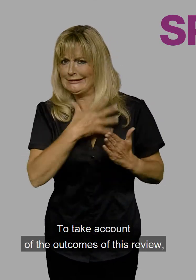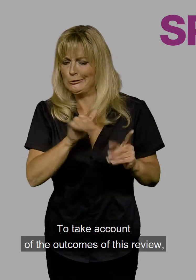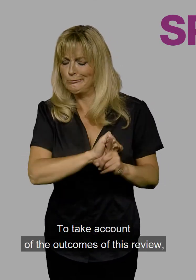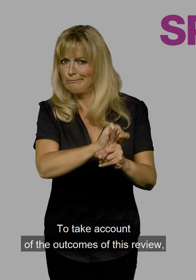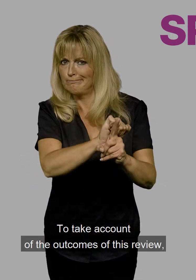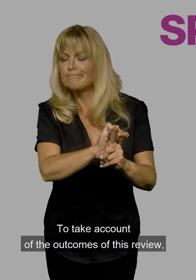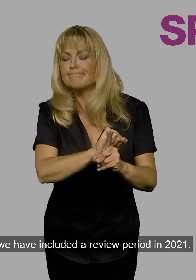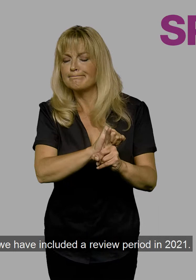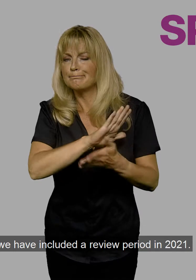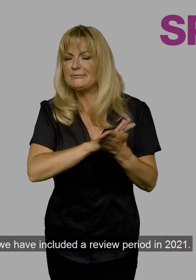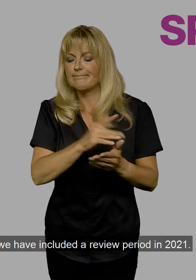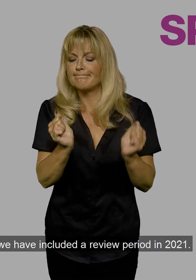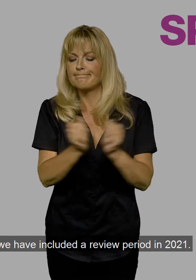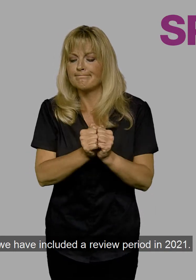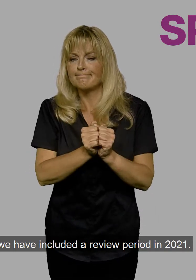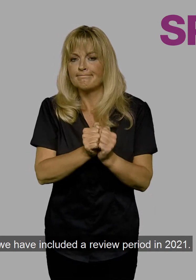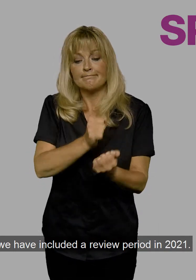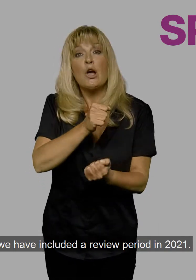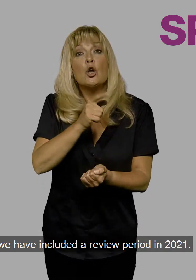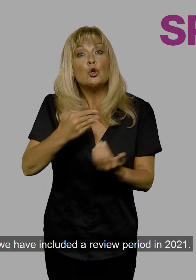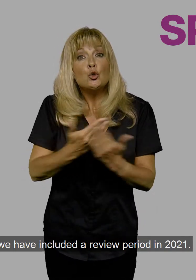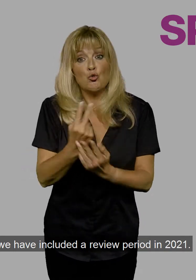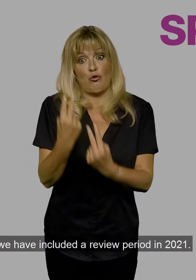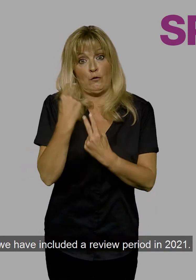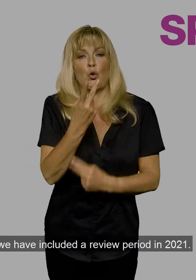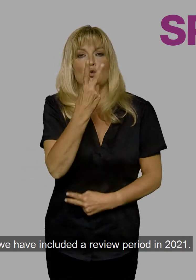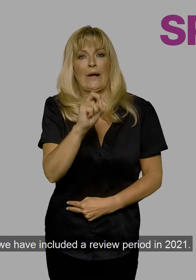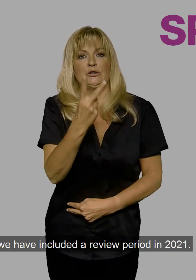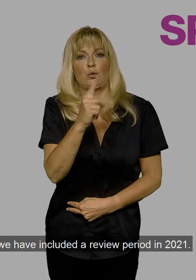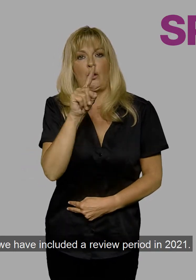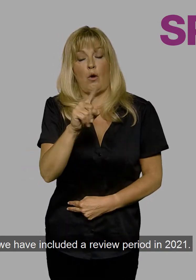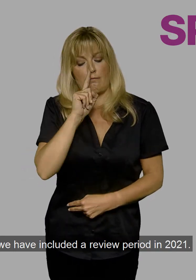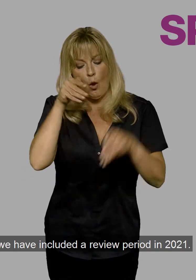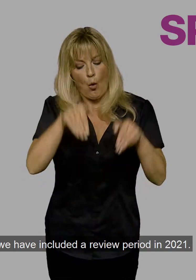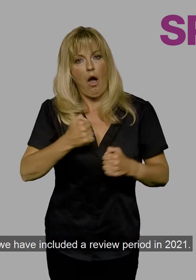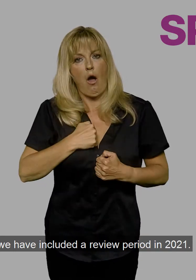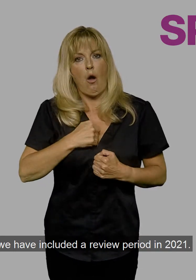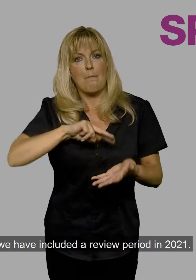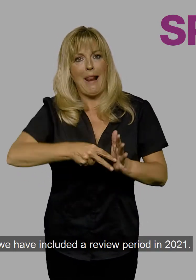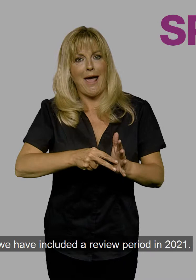this review, we have included a review period in 2021.